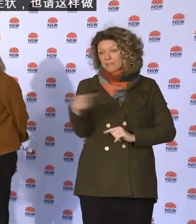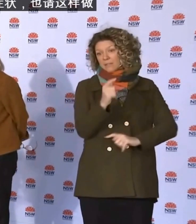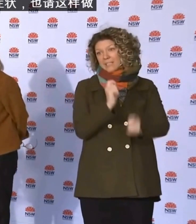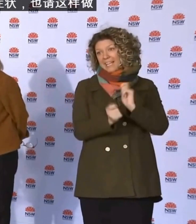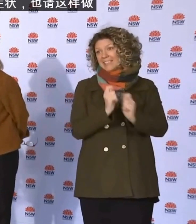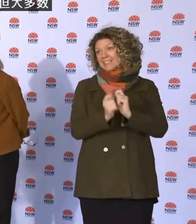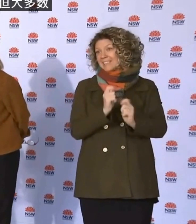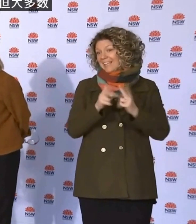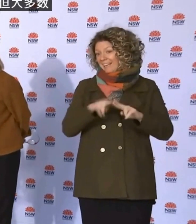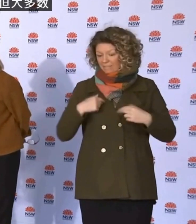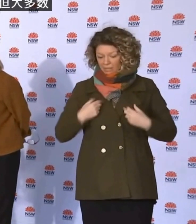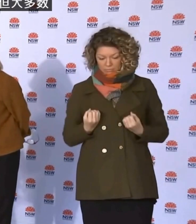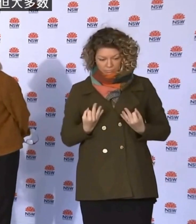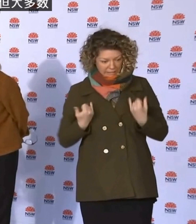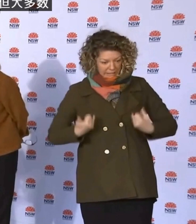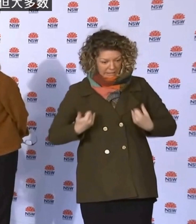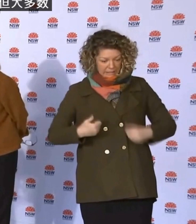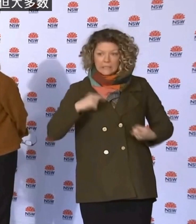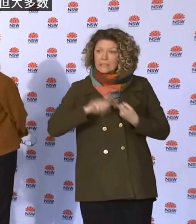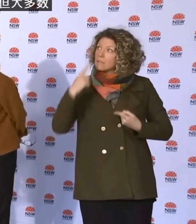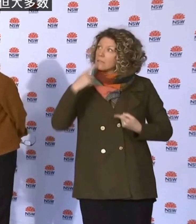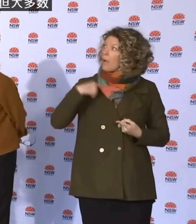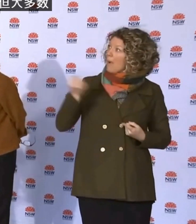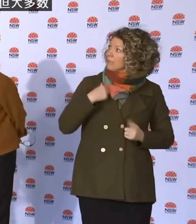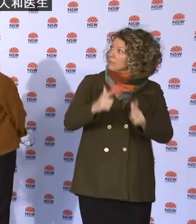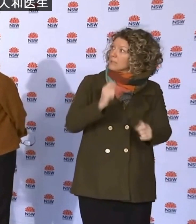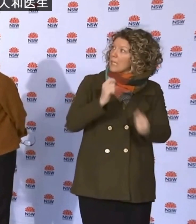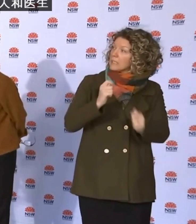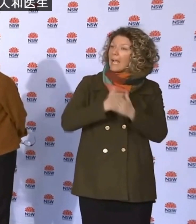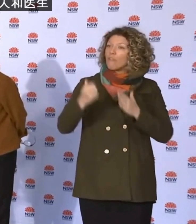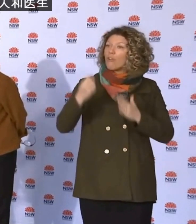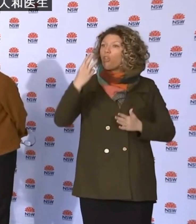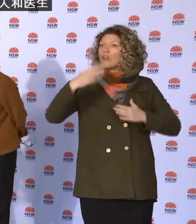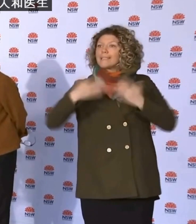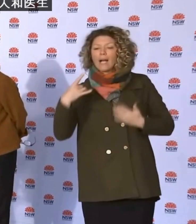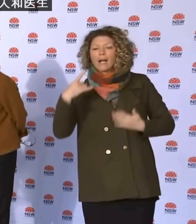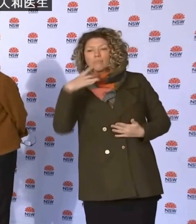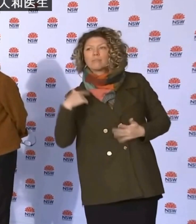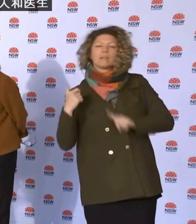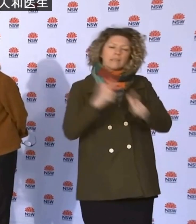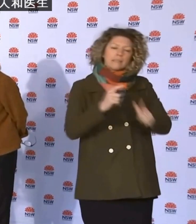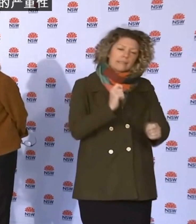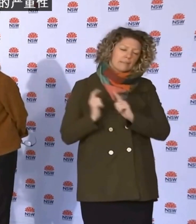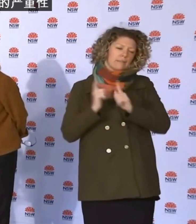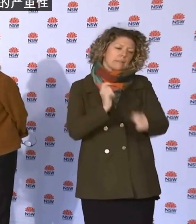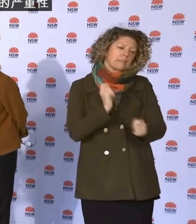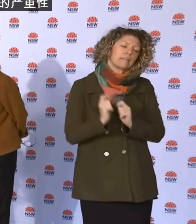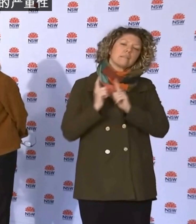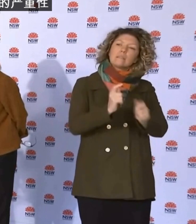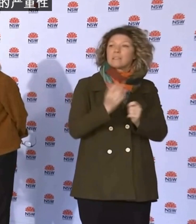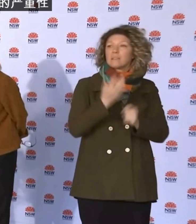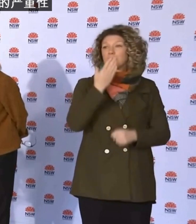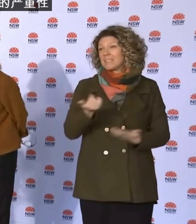have symptoms, please do that, because it protects you, your work colleagues, but most importantly, it protects your family. And as Dr. Chant